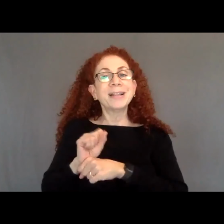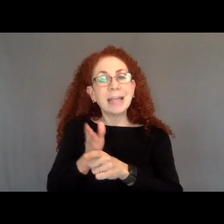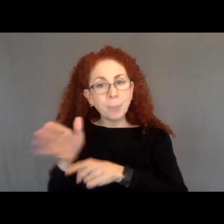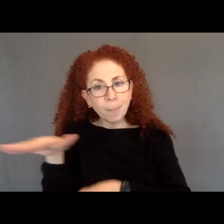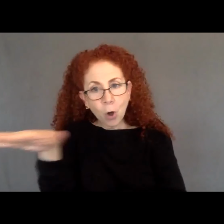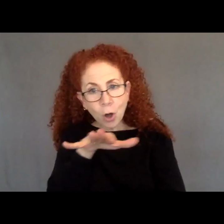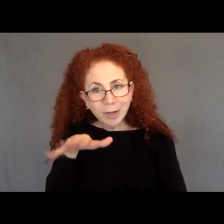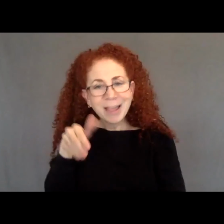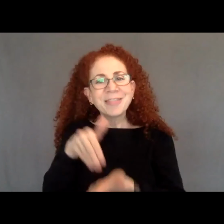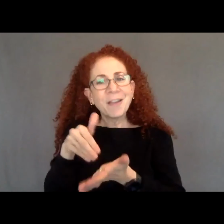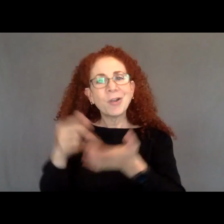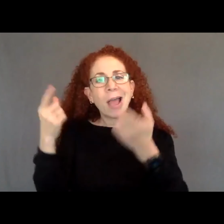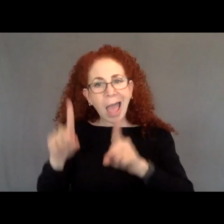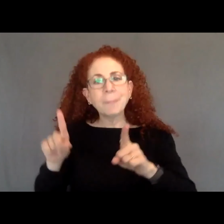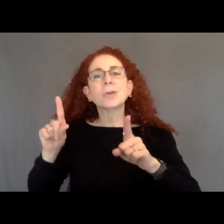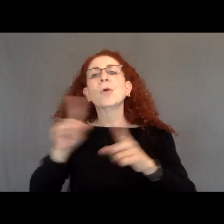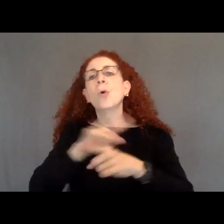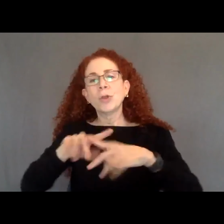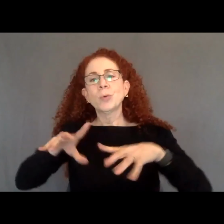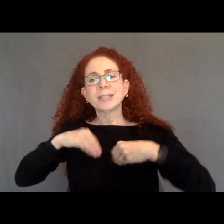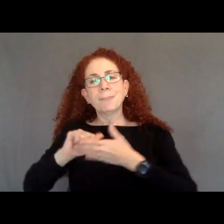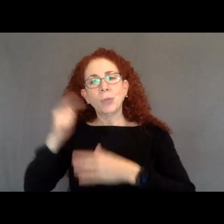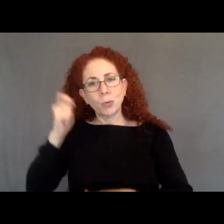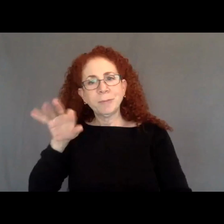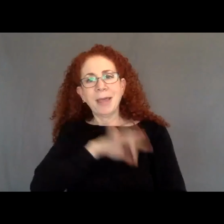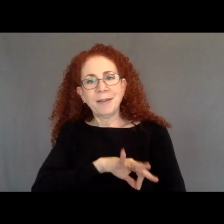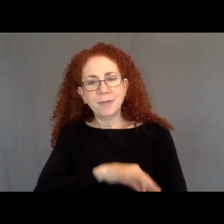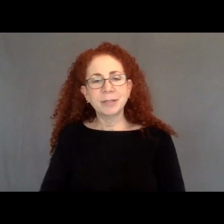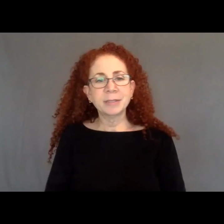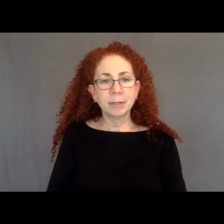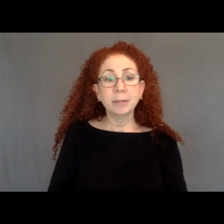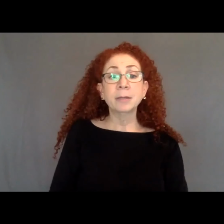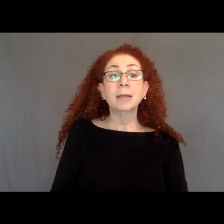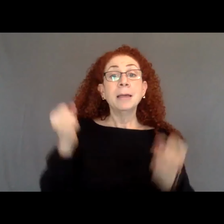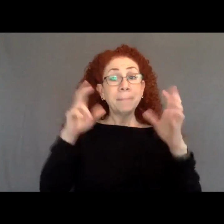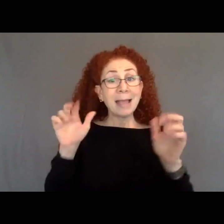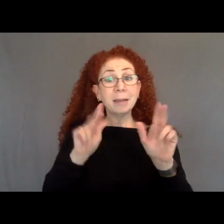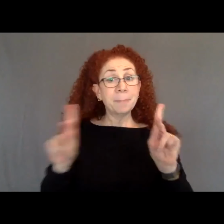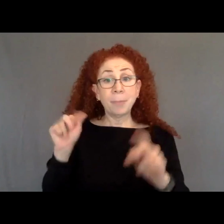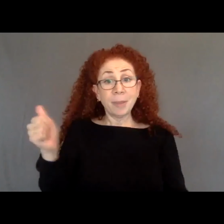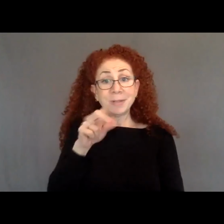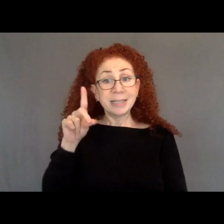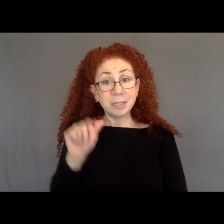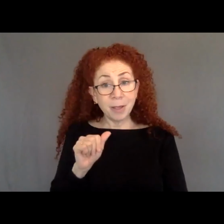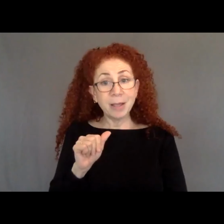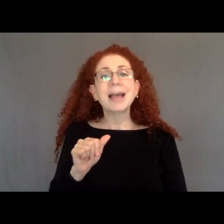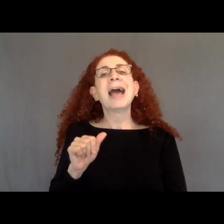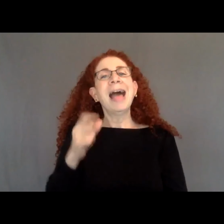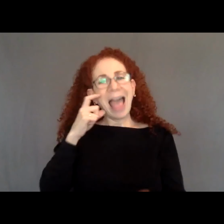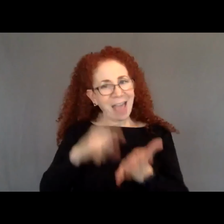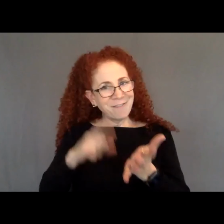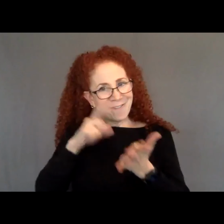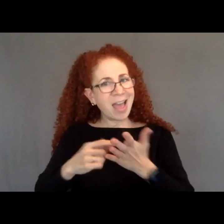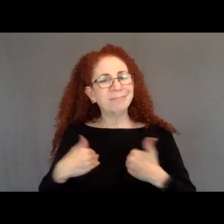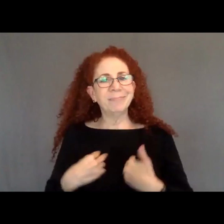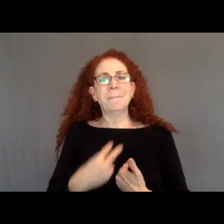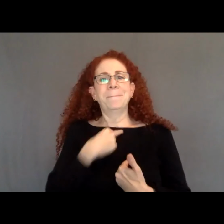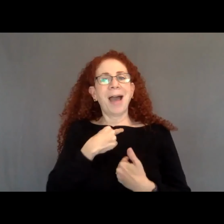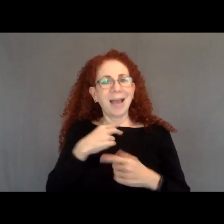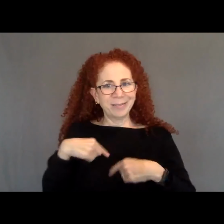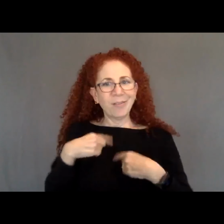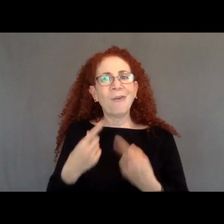that frequently came with the acceptance of those benefits, a bind that many disabled people repeatedly have found themselves in over the course